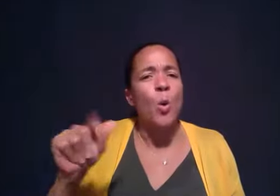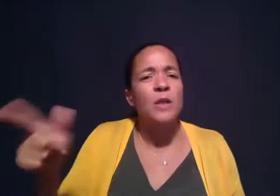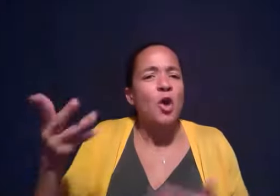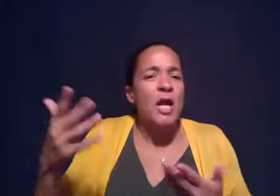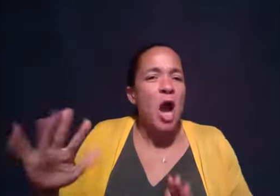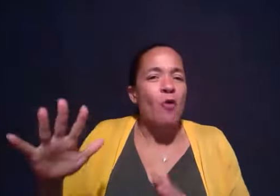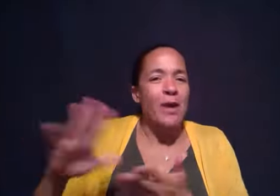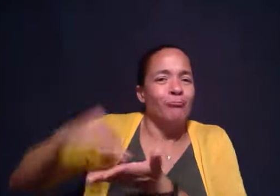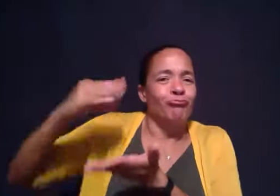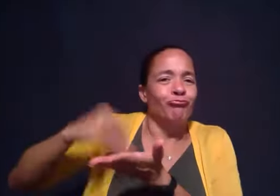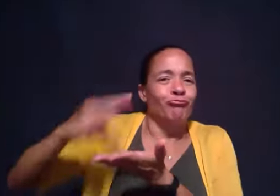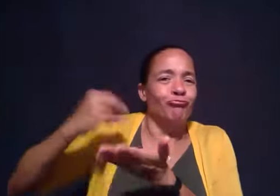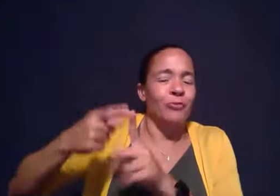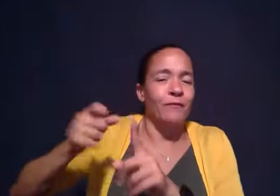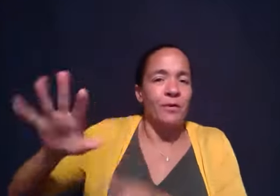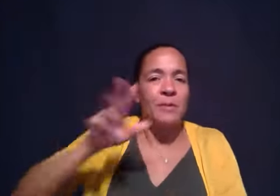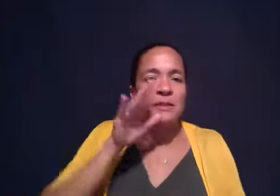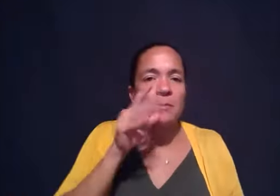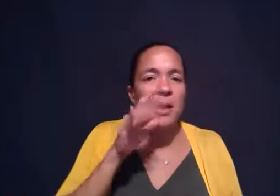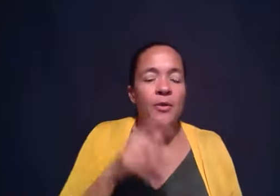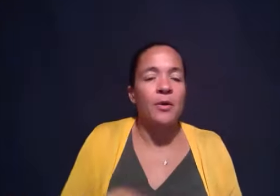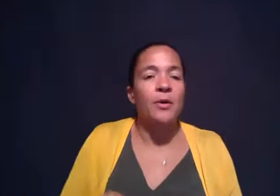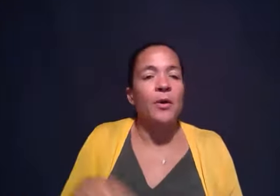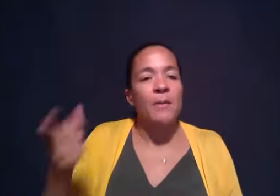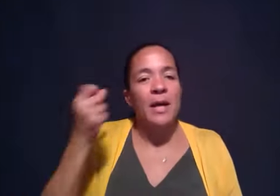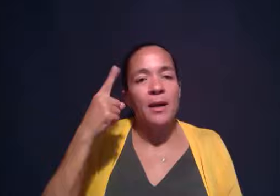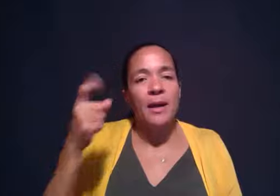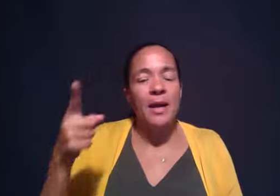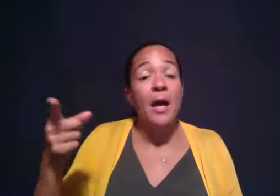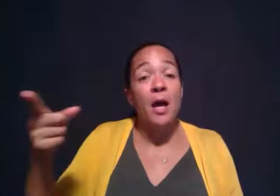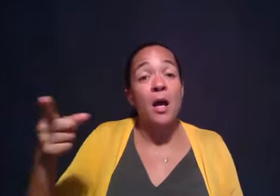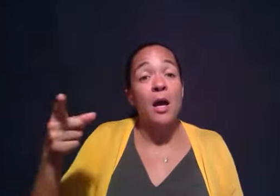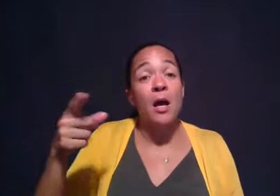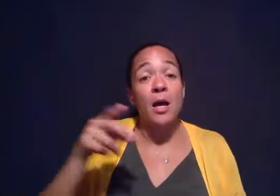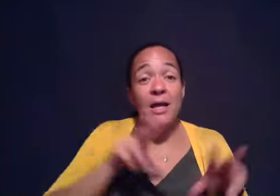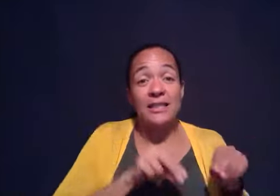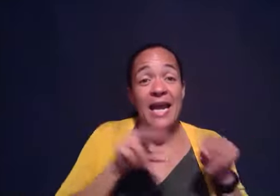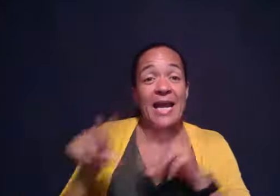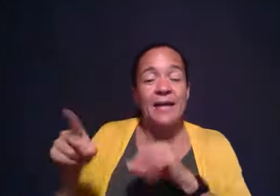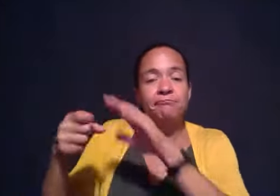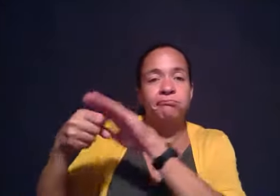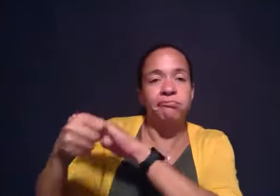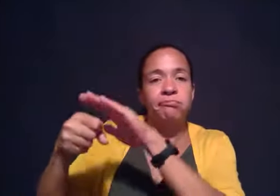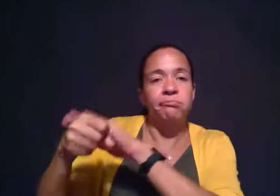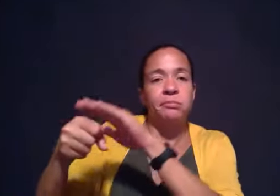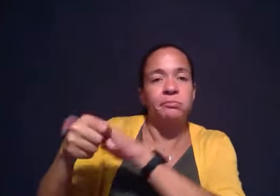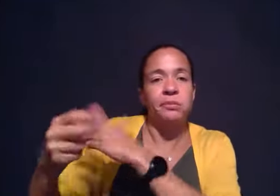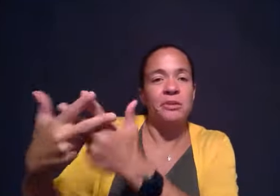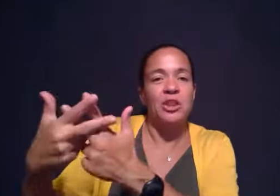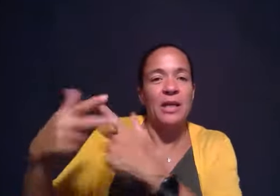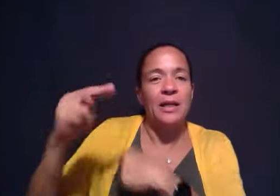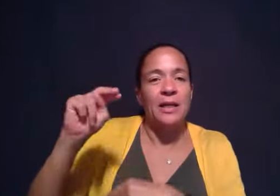But he kept getting thrown in the brig, and I kept forgetting to be faithful. I